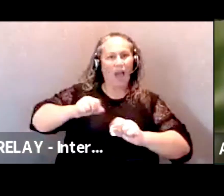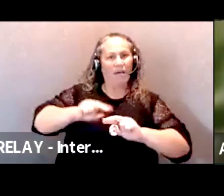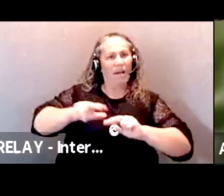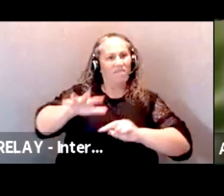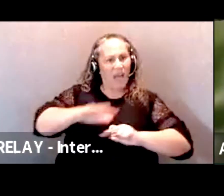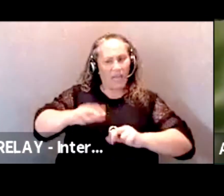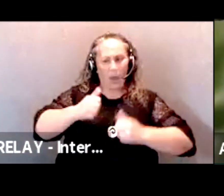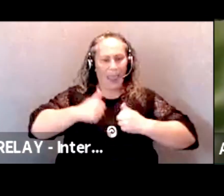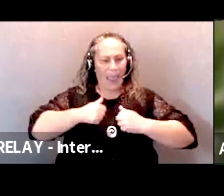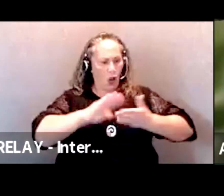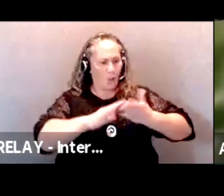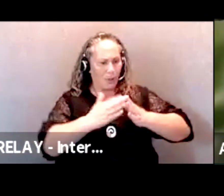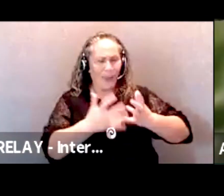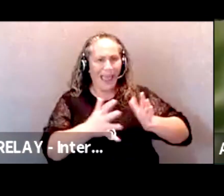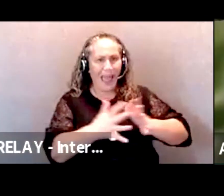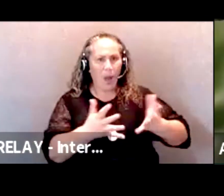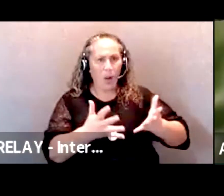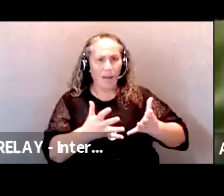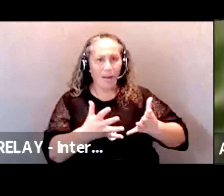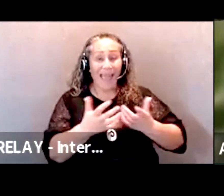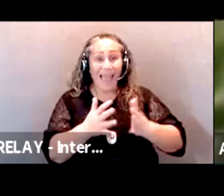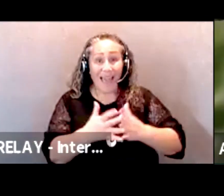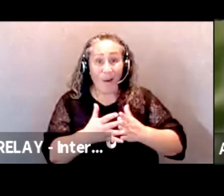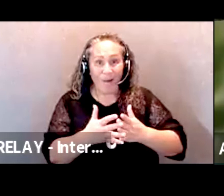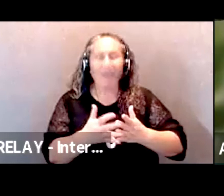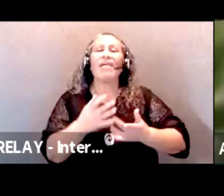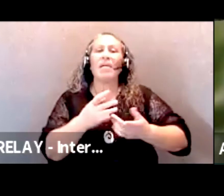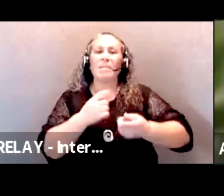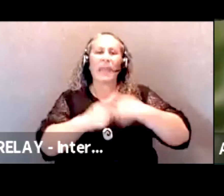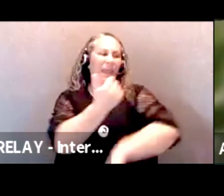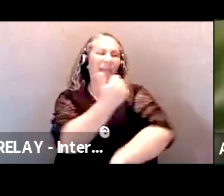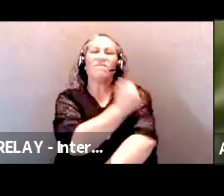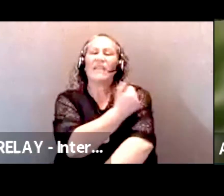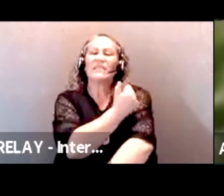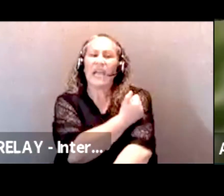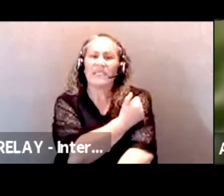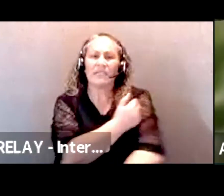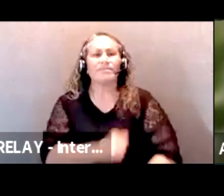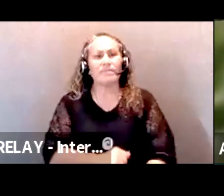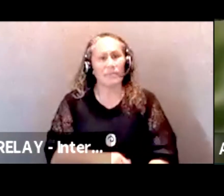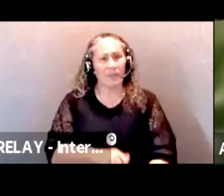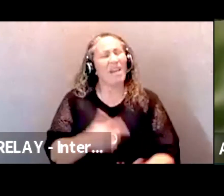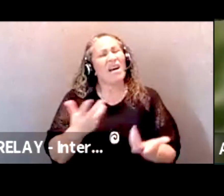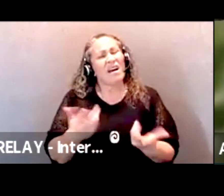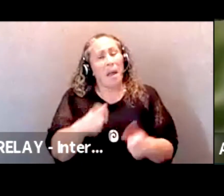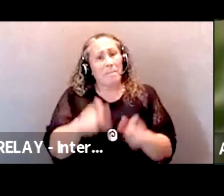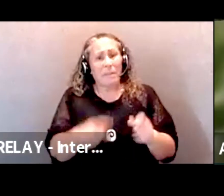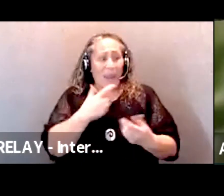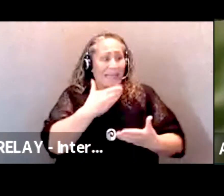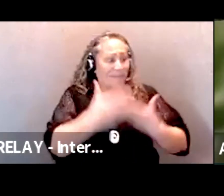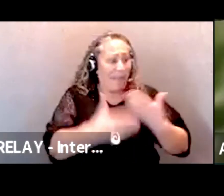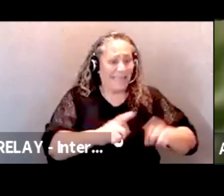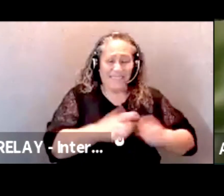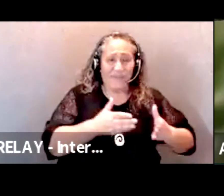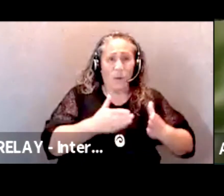community by being vaccinated. And people explain it in different ways, whether or not